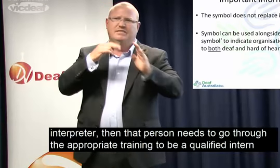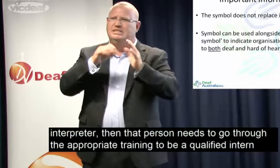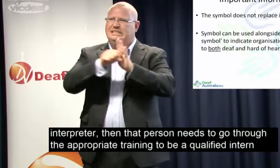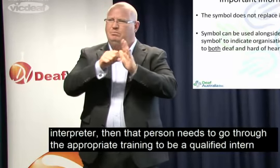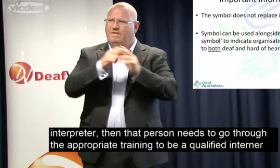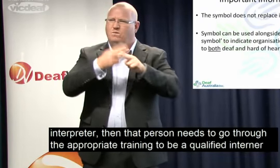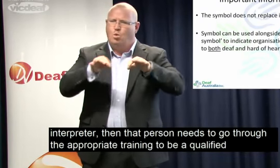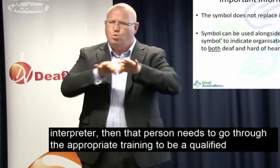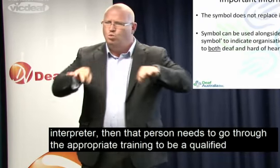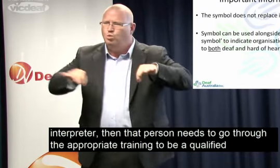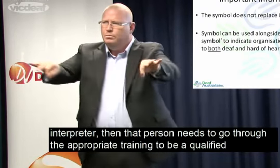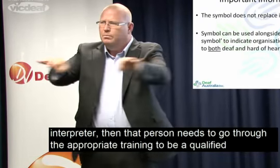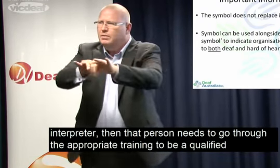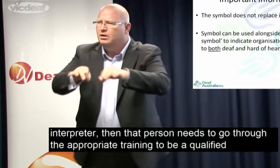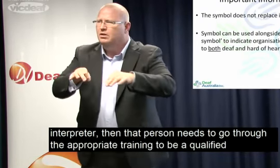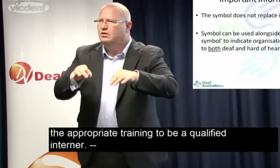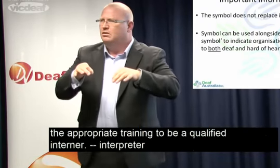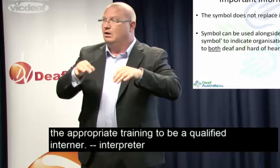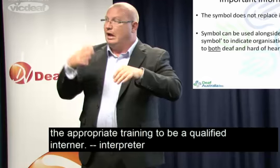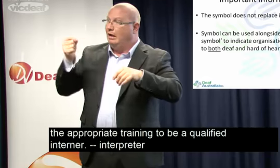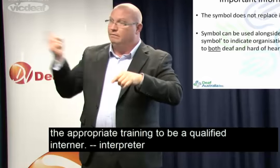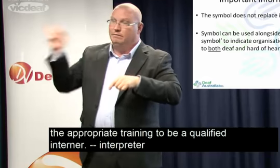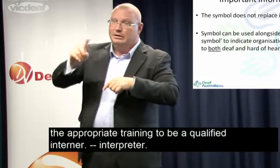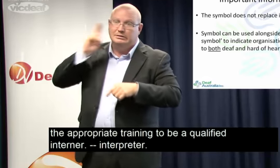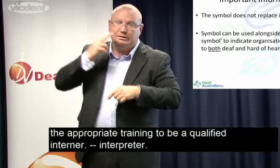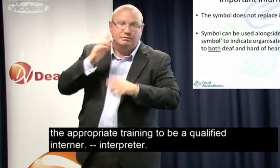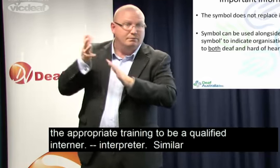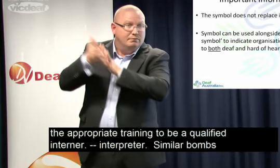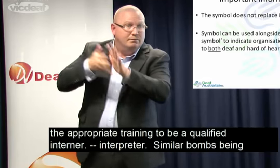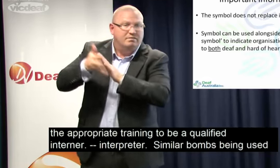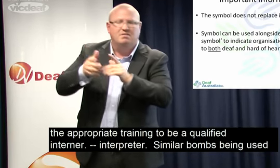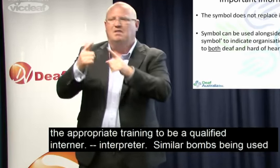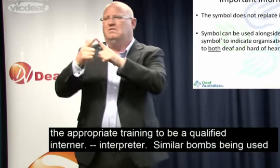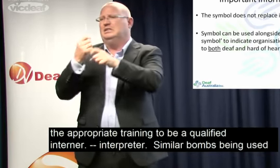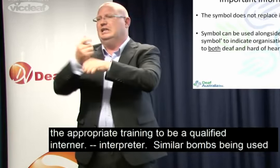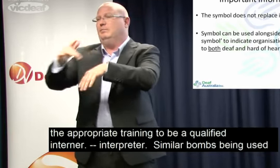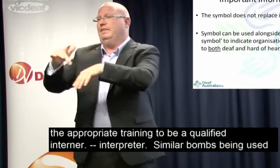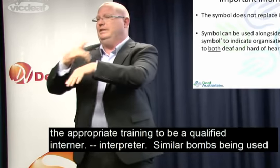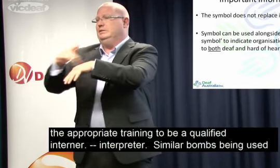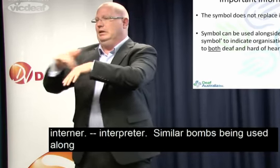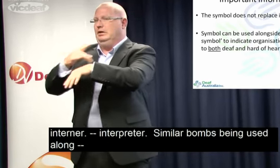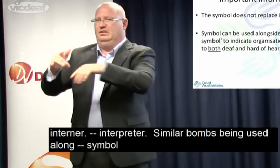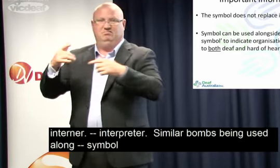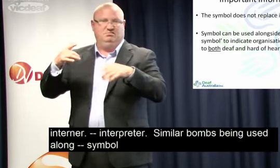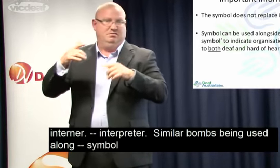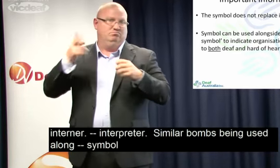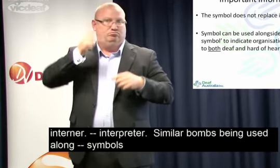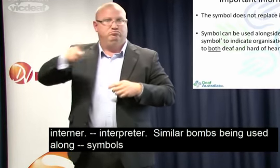Symbols being used alongside the deafness symbol for the loop system. So for example, if we think about